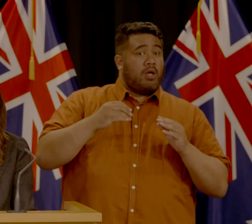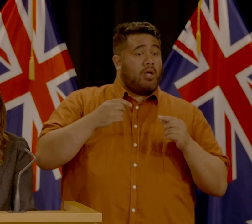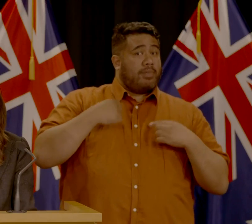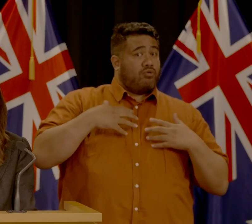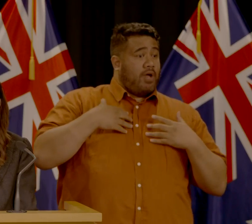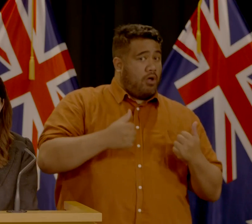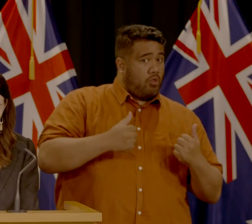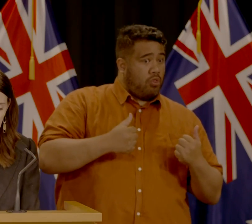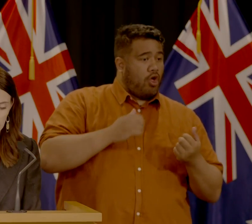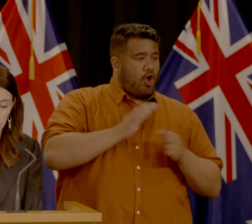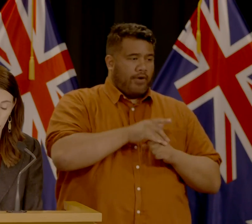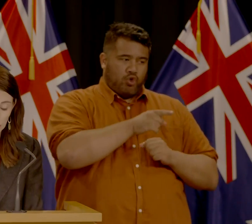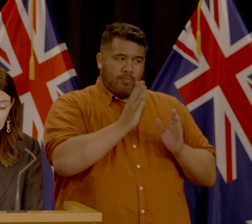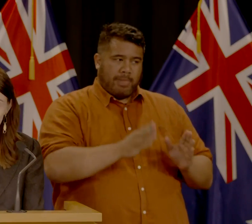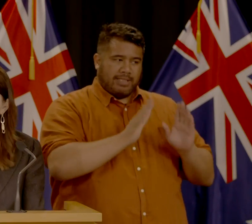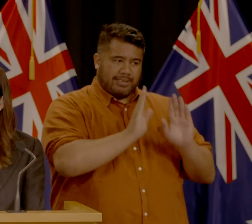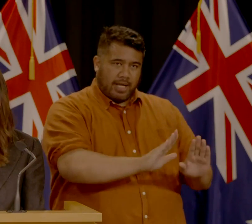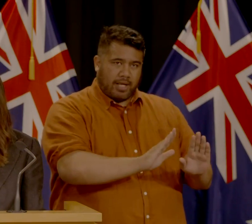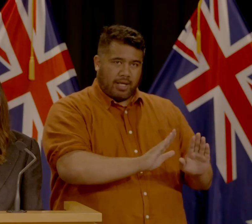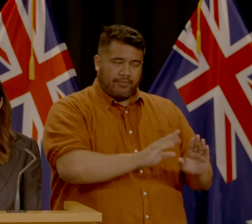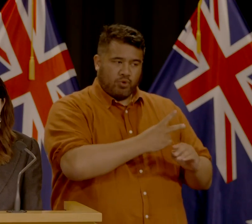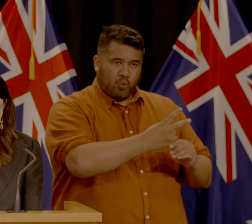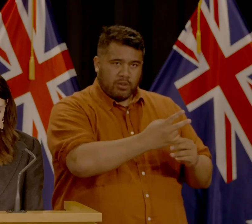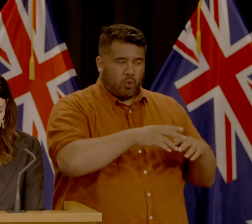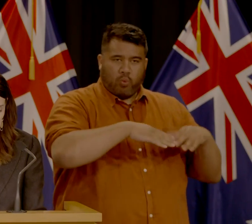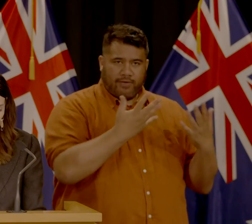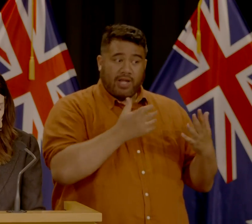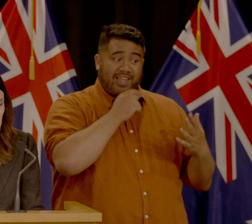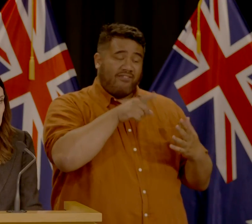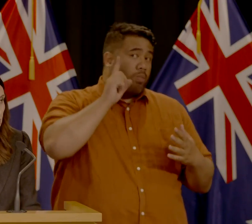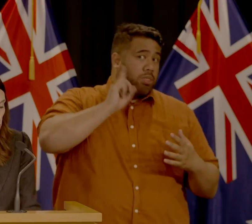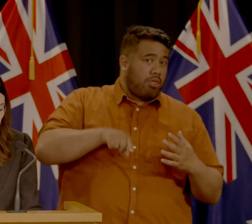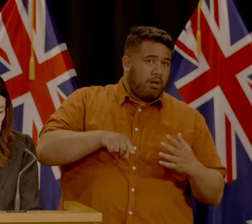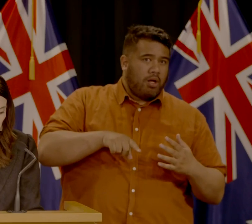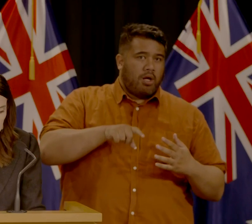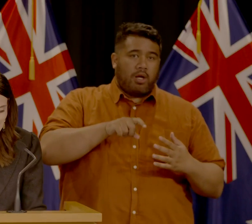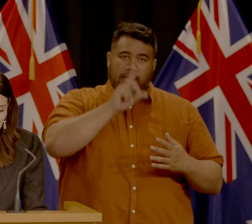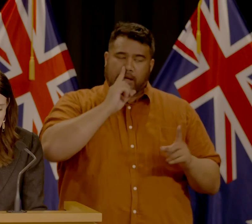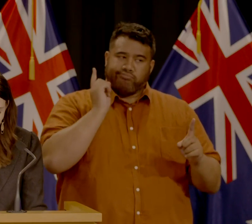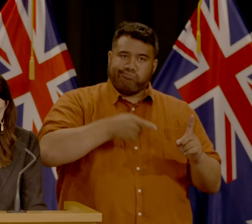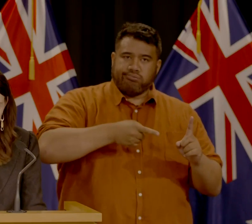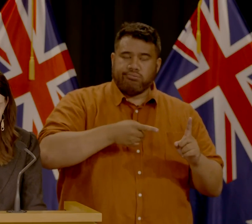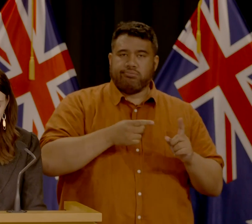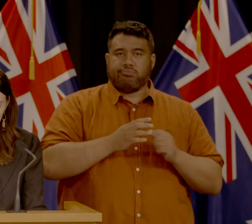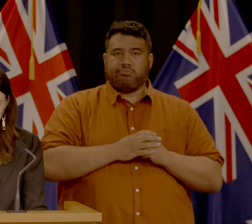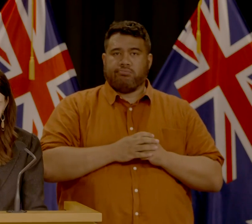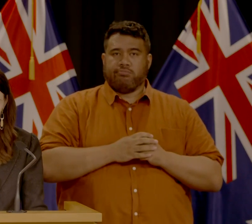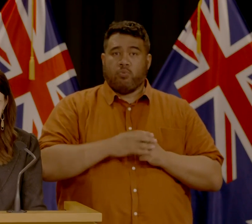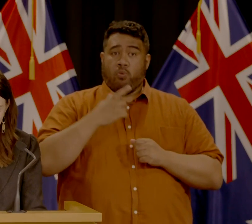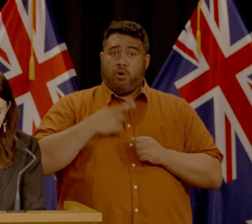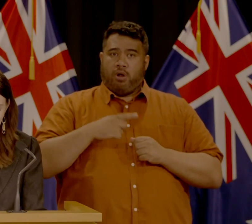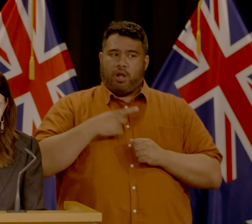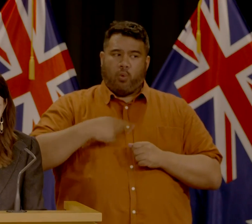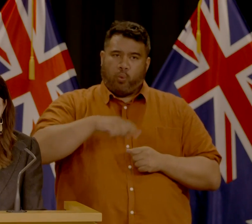health relating to a quarantinable or infectious disease. This reinforces how serious we are